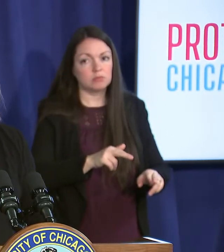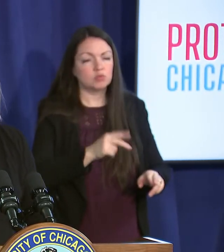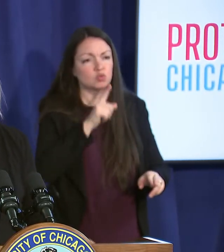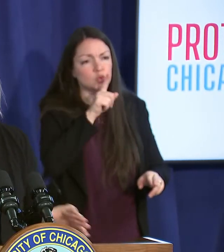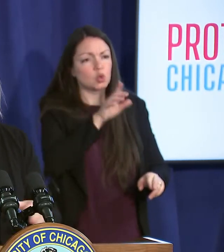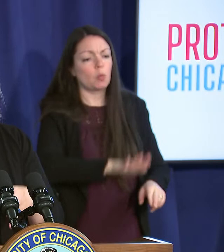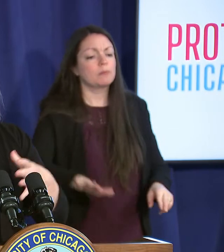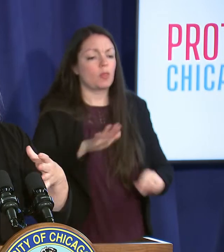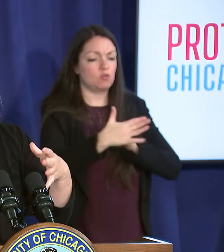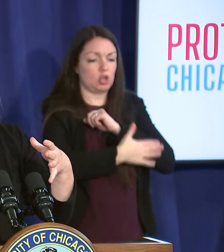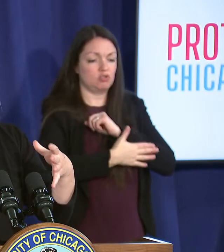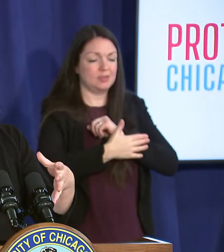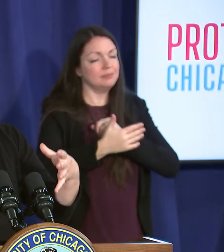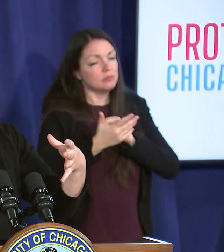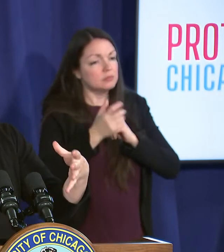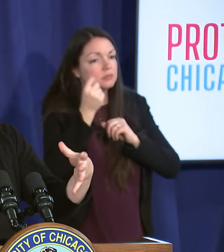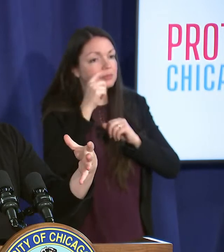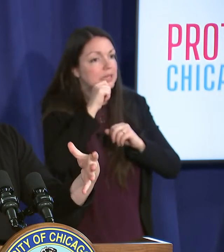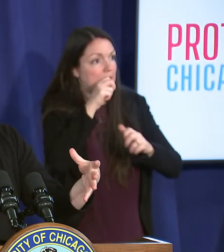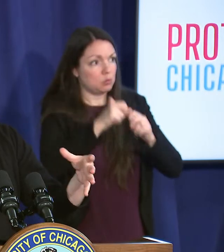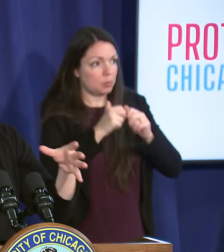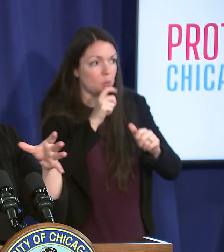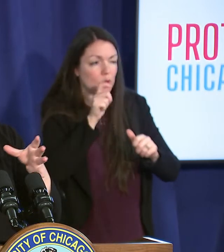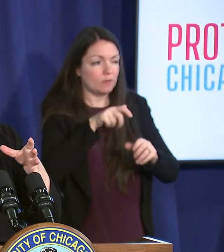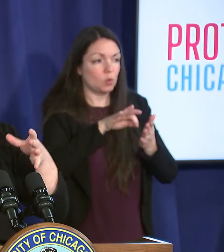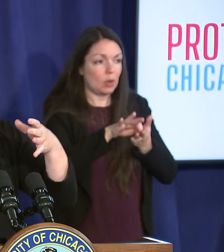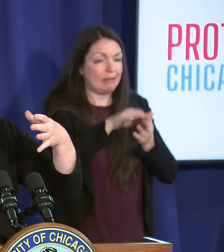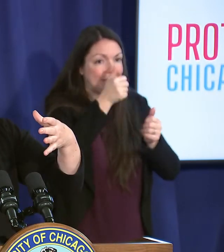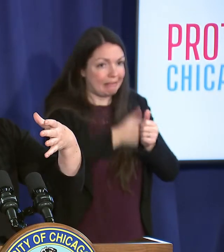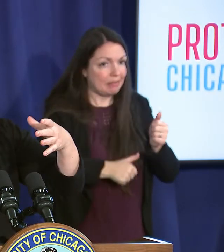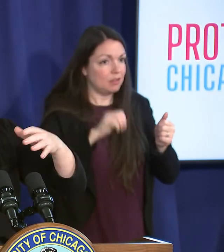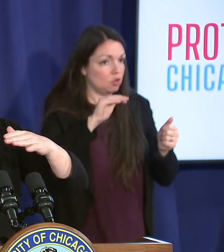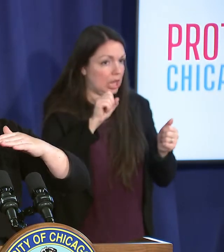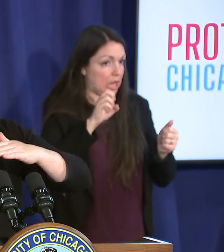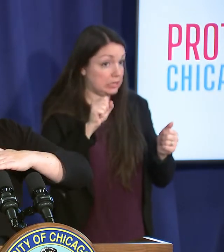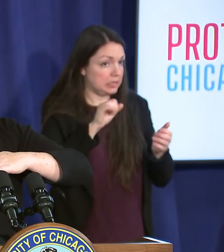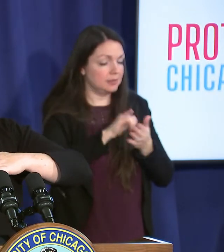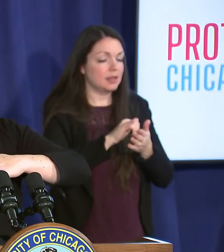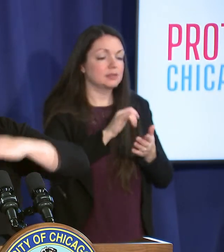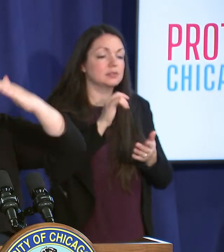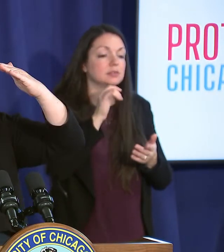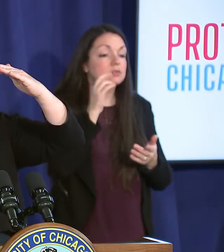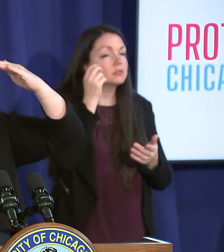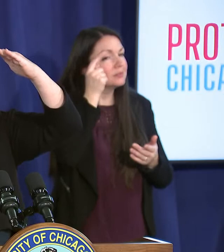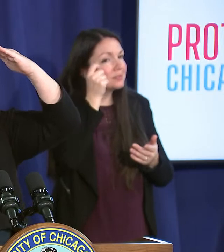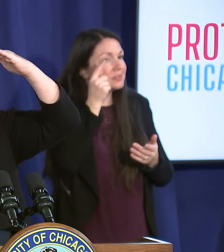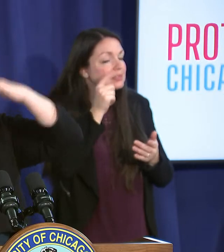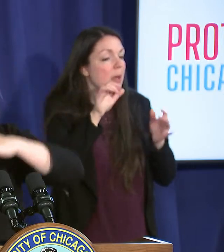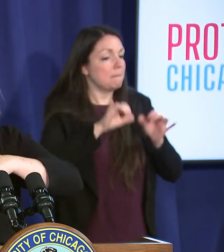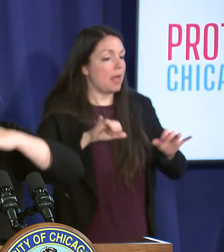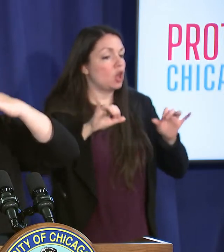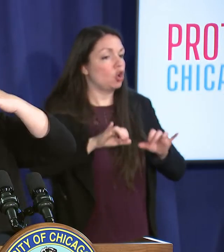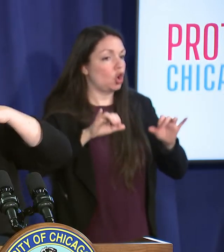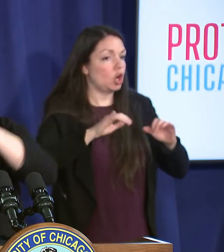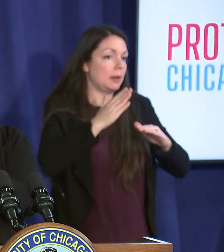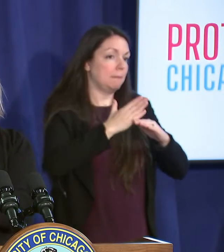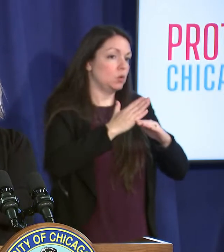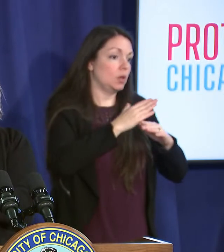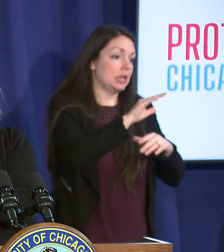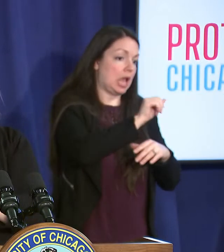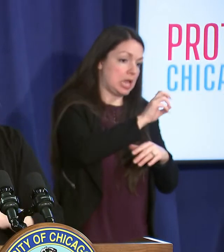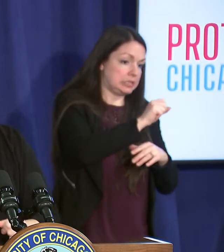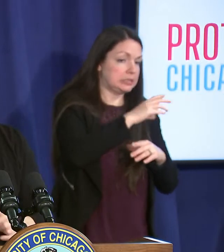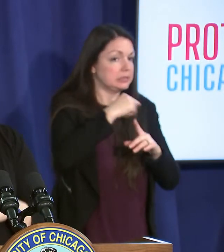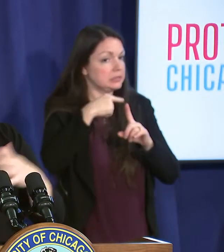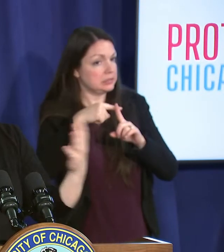not a problem because, again, we don't have to count every case. This is where understanding the patterns overall between cases and positivity as